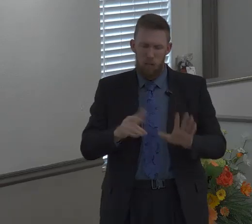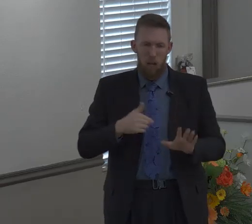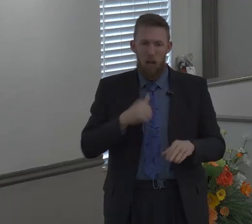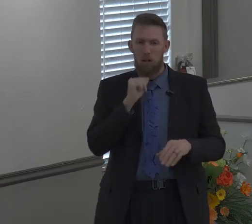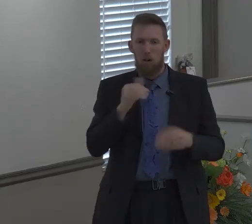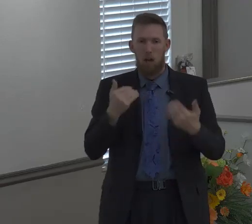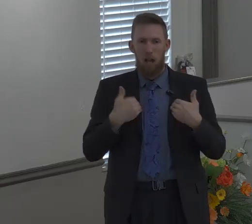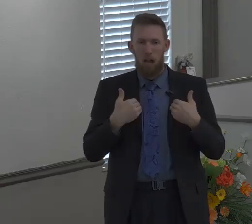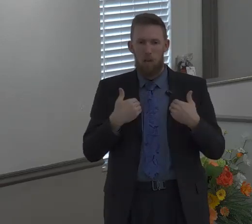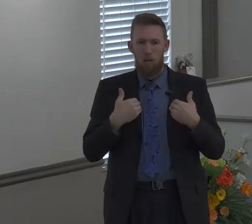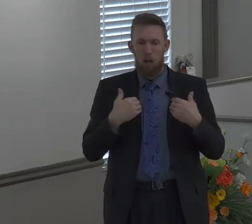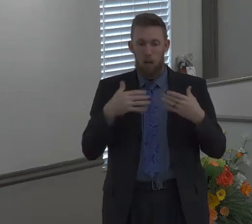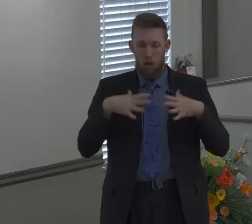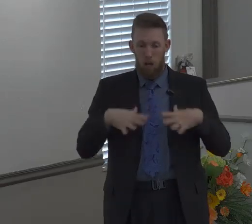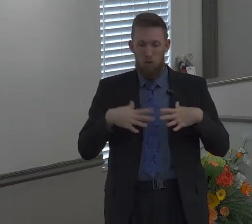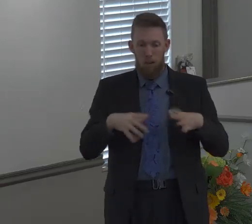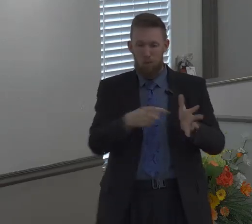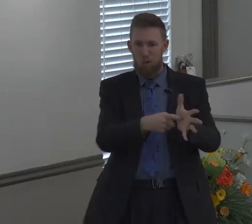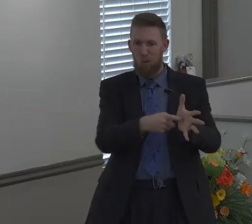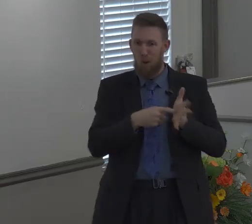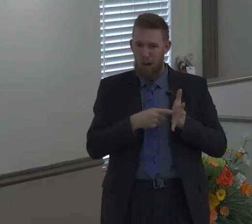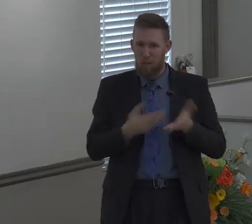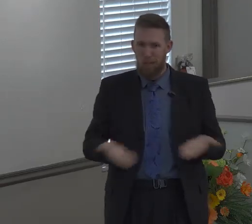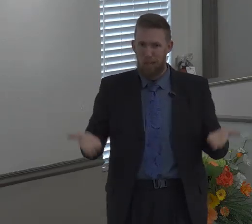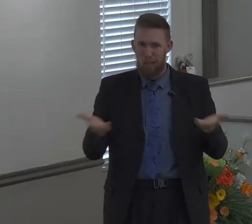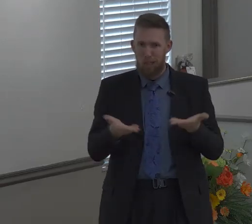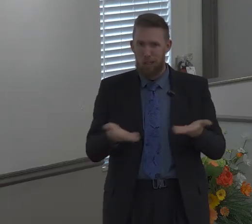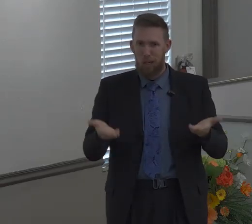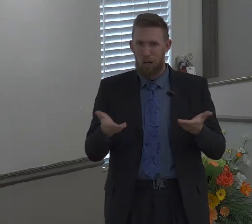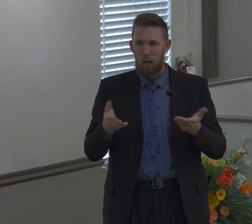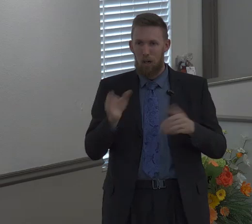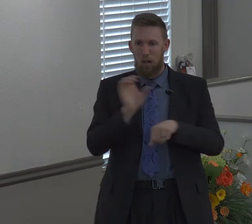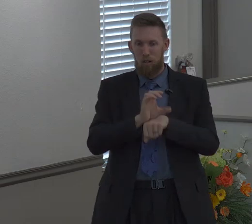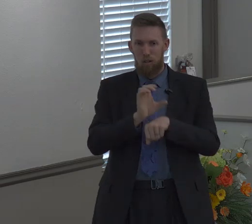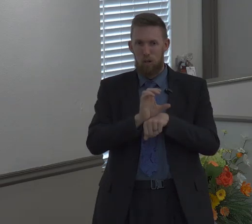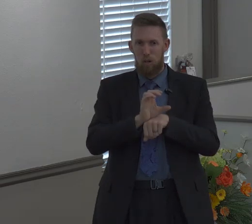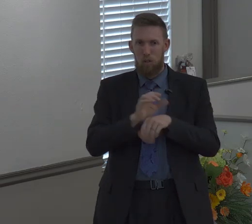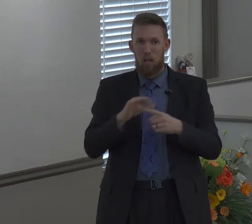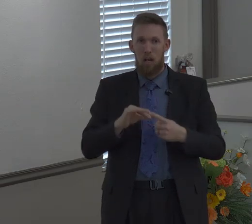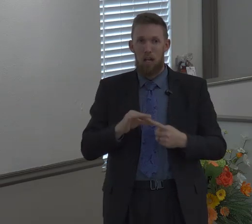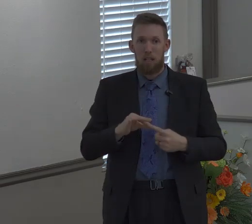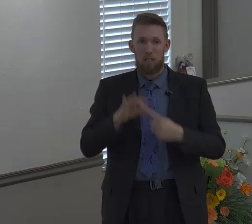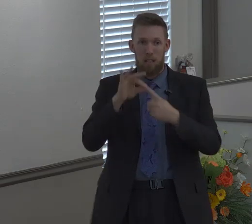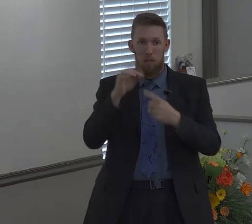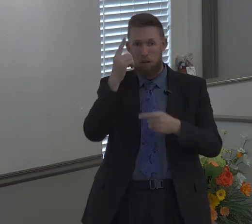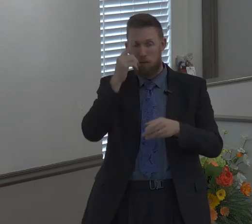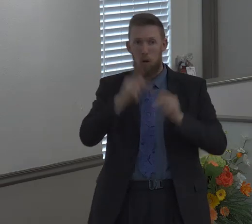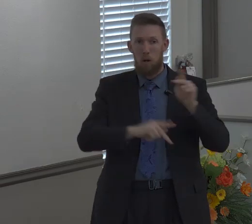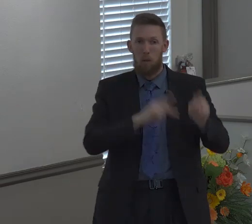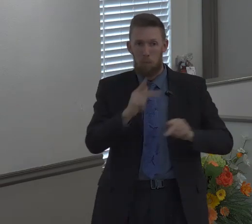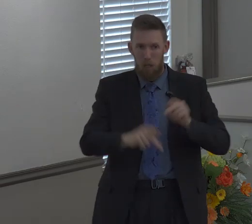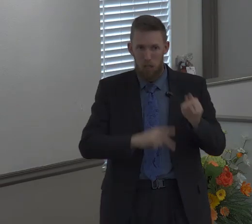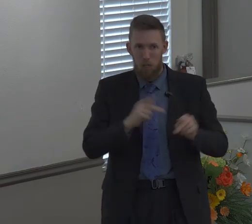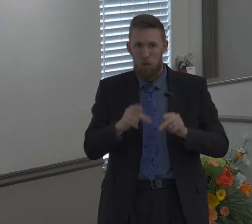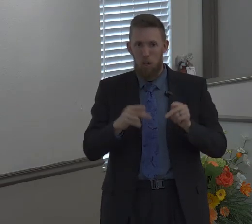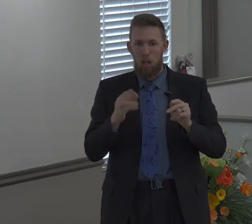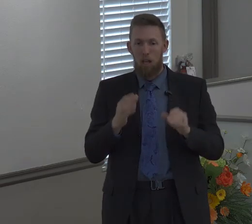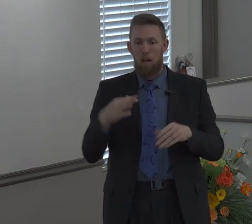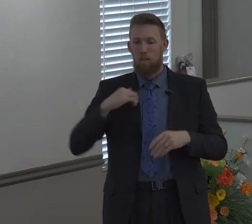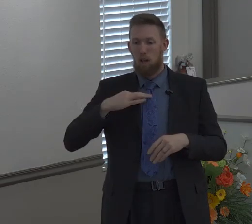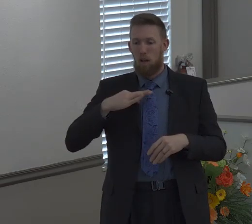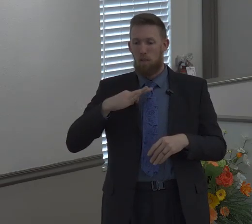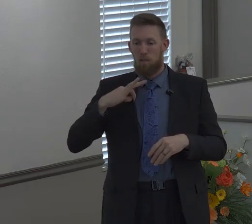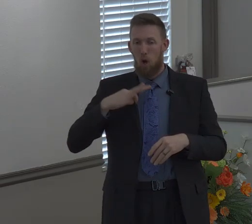Church. And we never will have a dress code at Elmwood Baptist Church except for those that